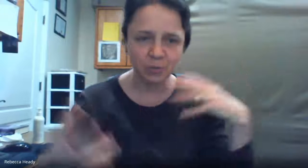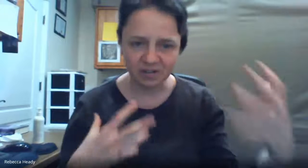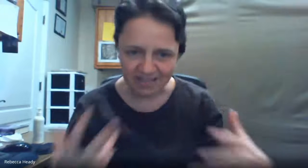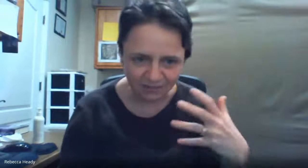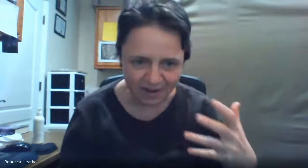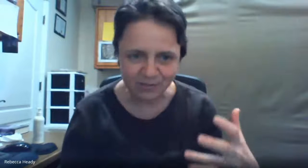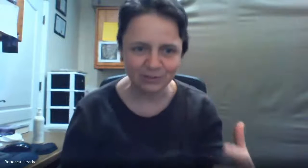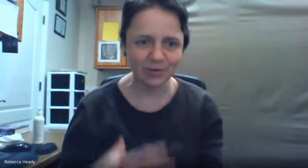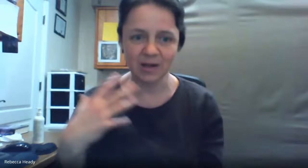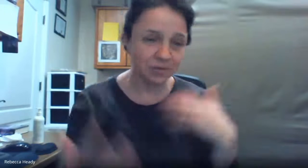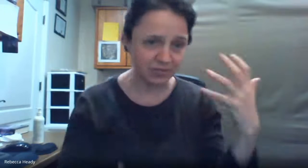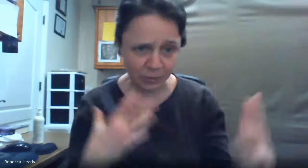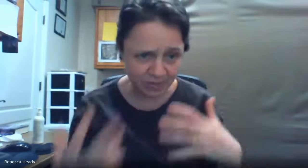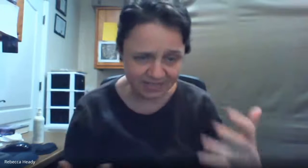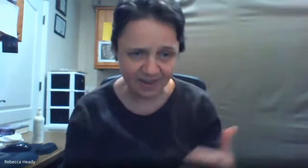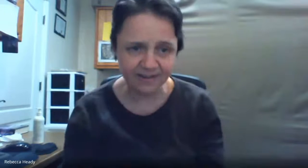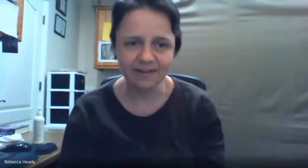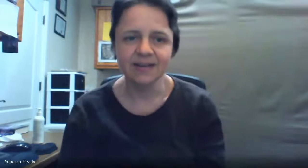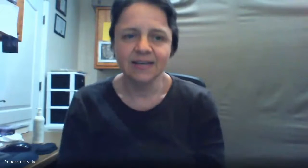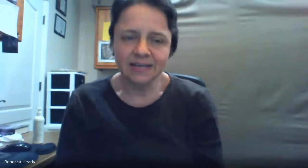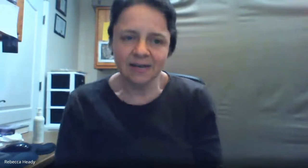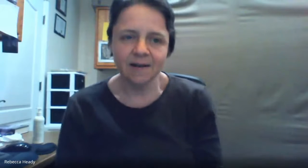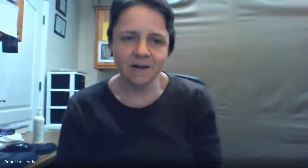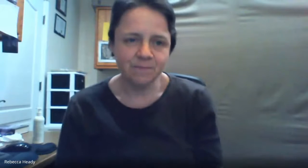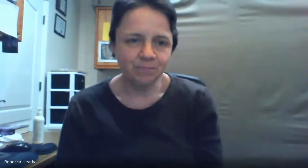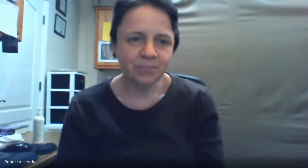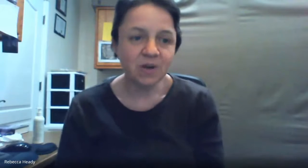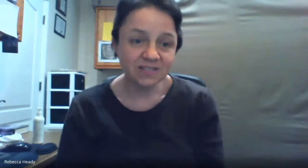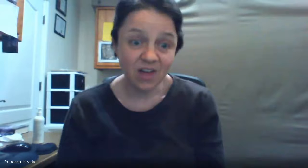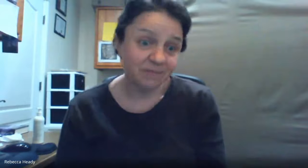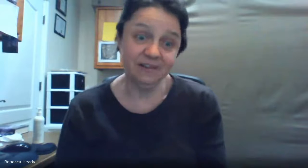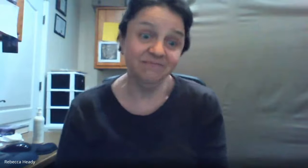bit of classifiers, learning how to use a little bit of sign. But it's a lot of fun.